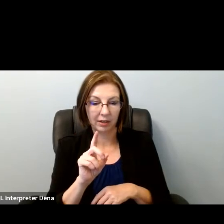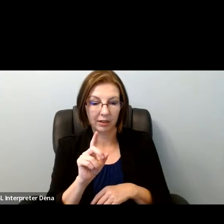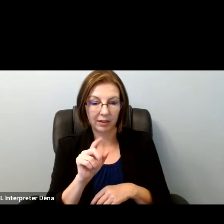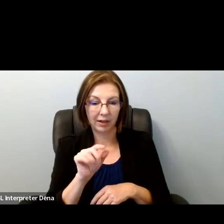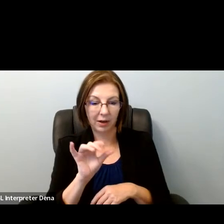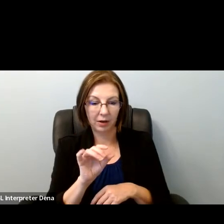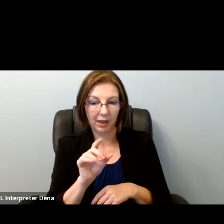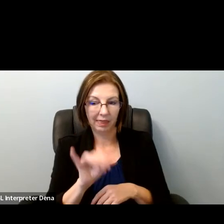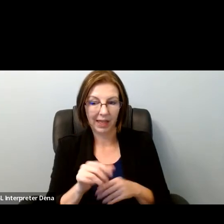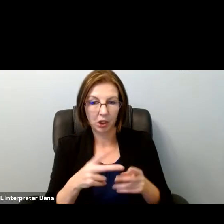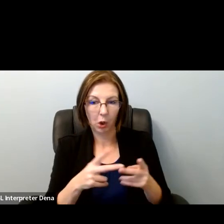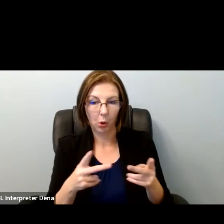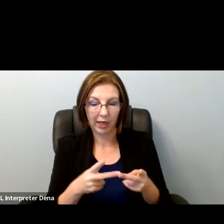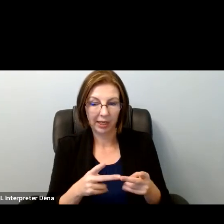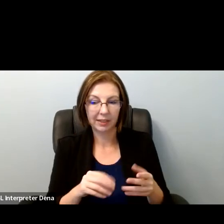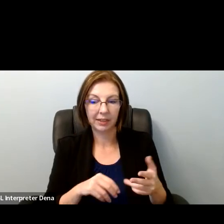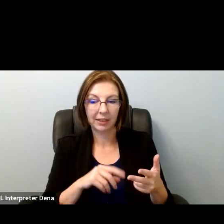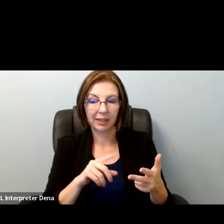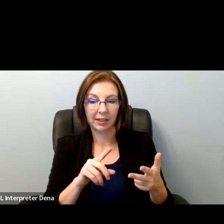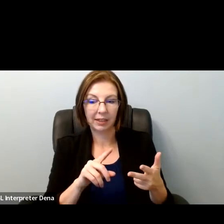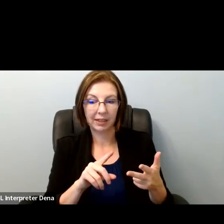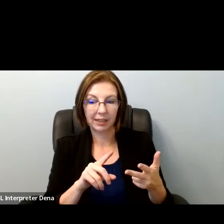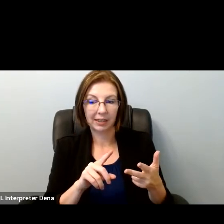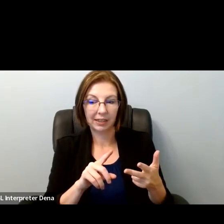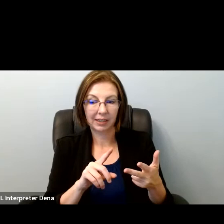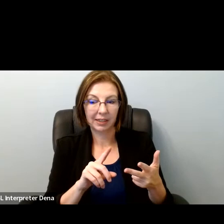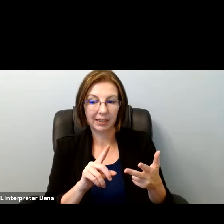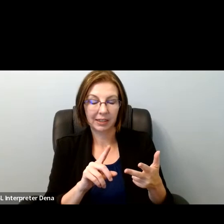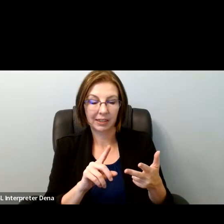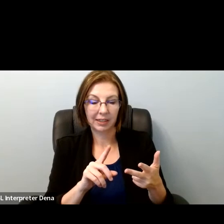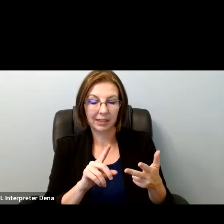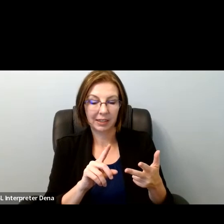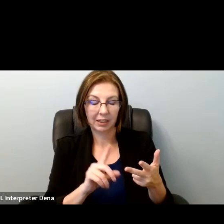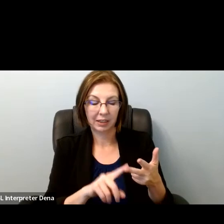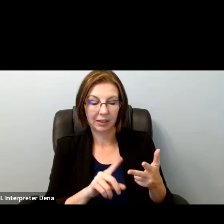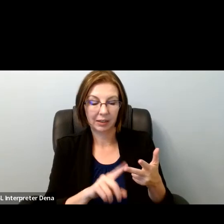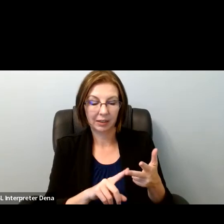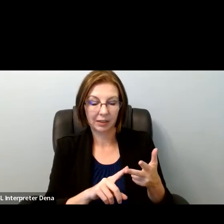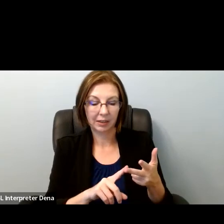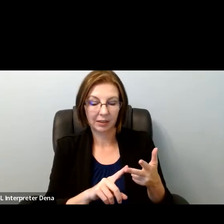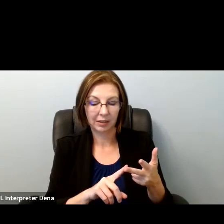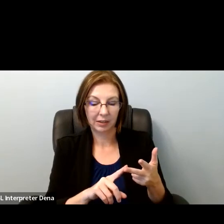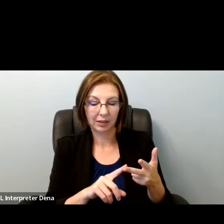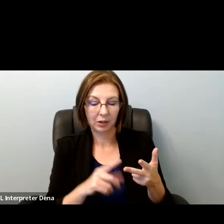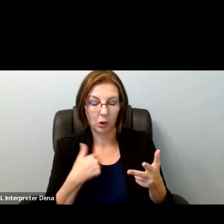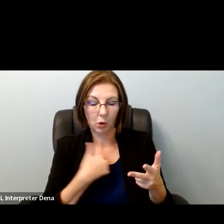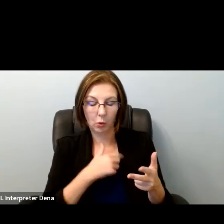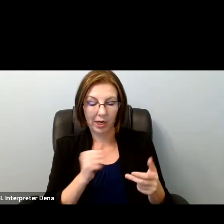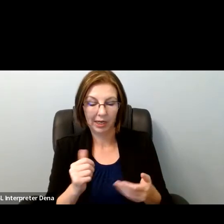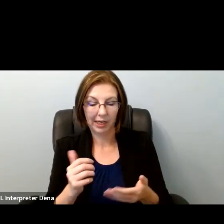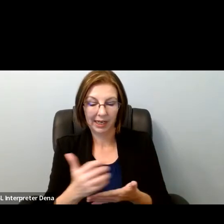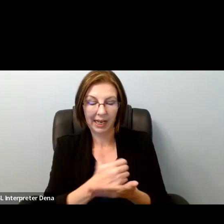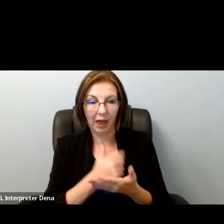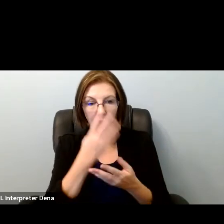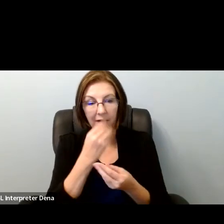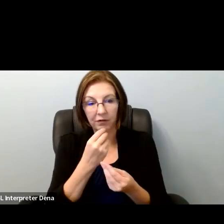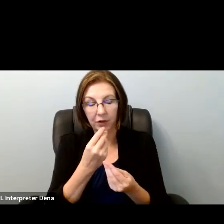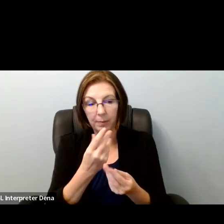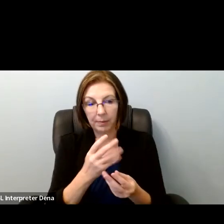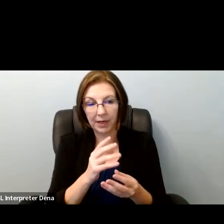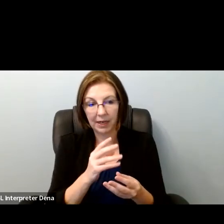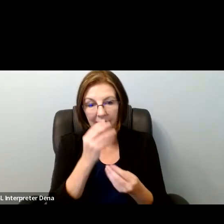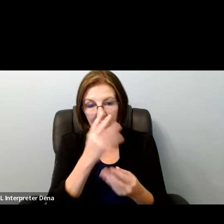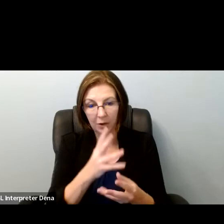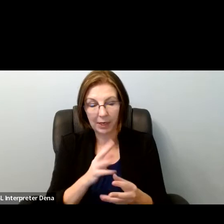three, customized targeted training efforts to cater information relevant to the specific